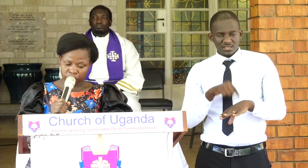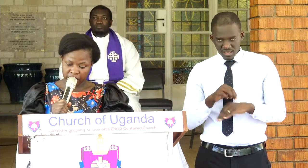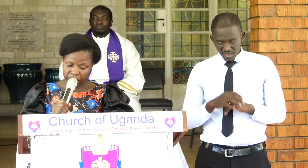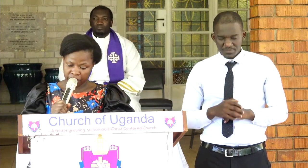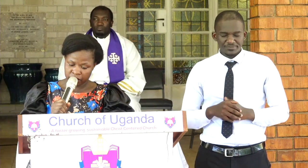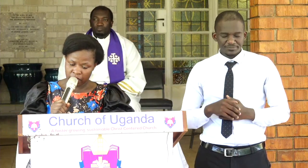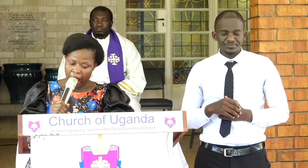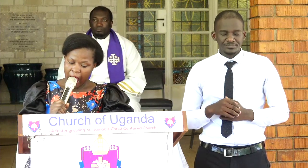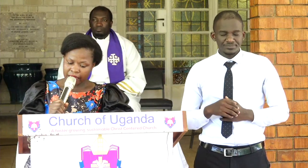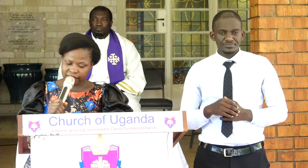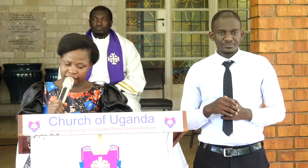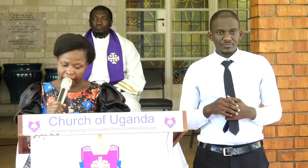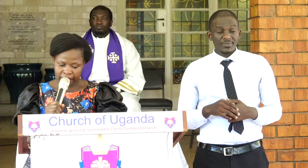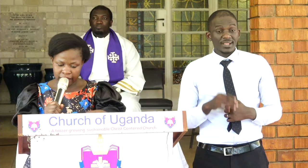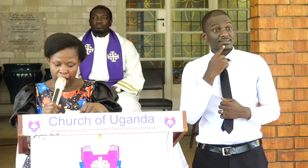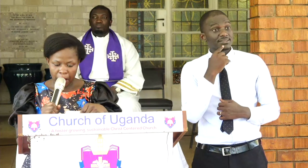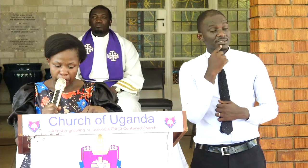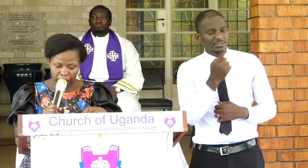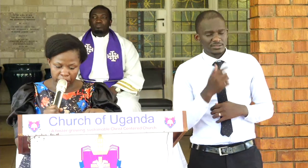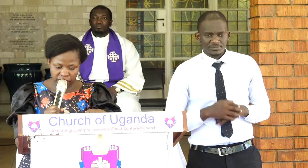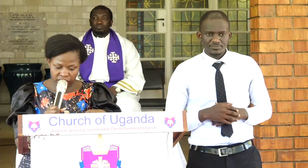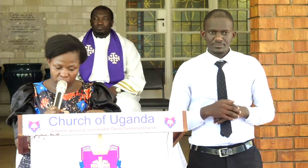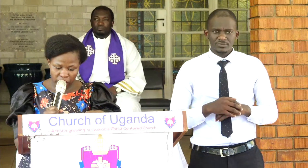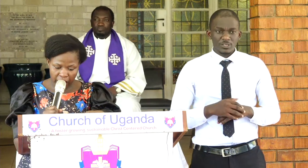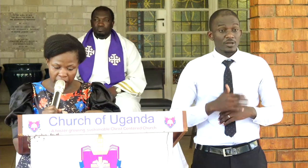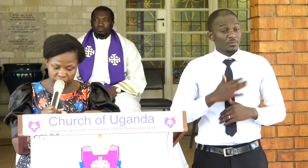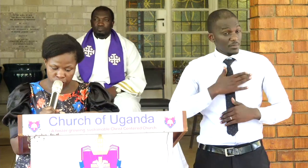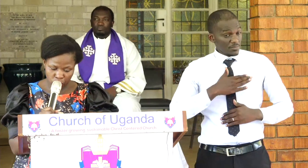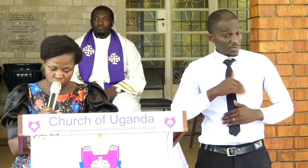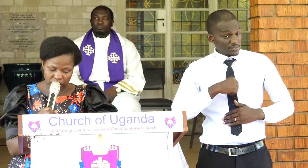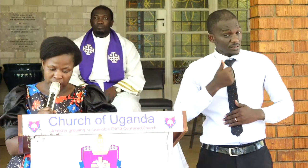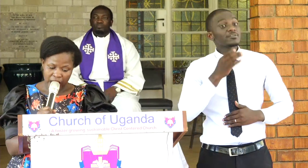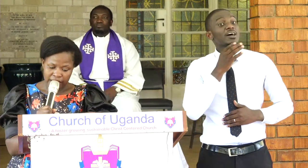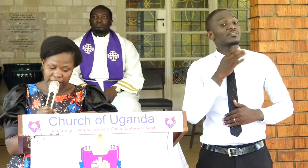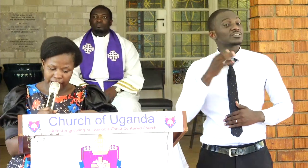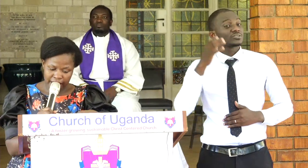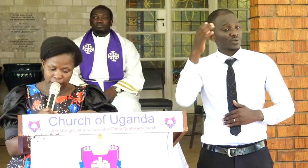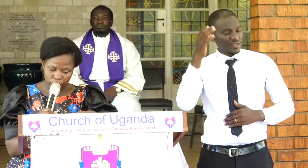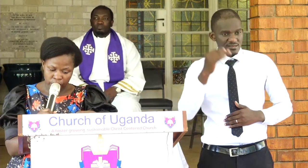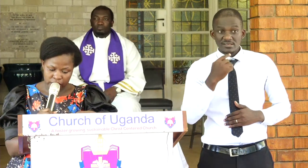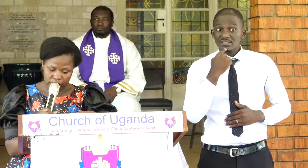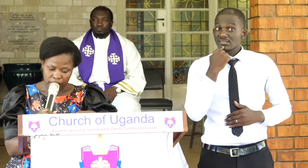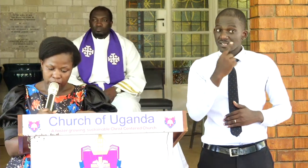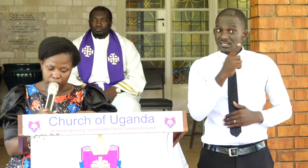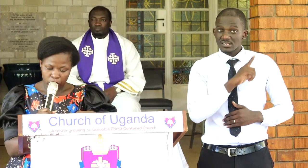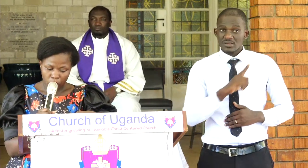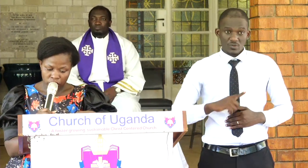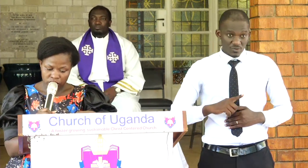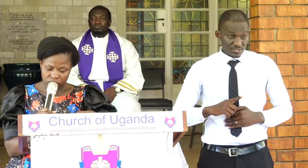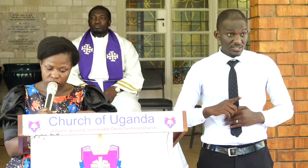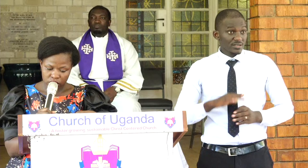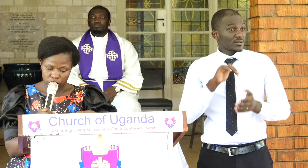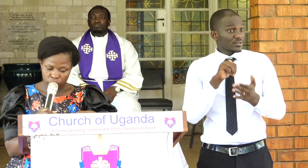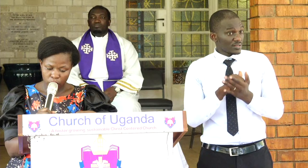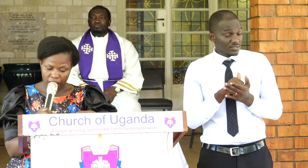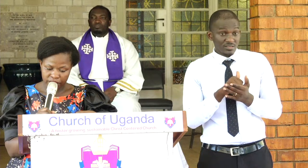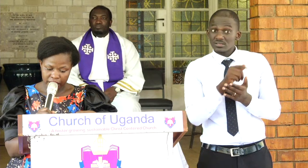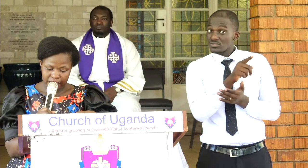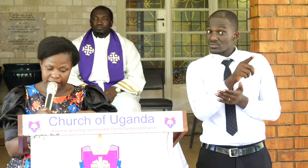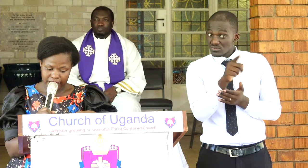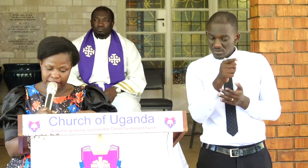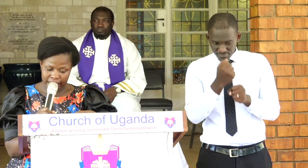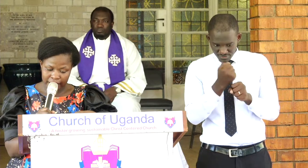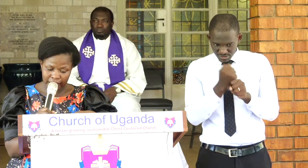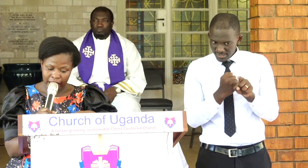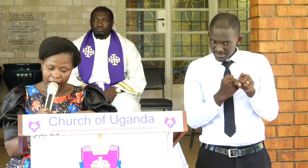out of the heaven and said, By myself I have sworn, says the Lord, because you have